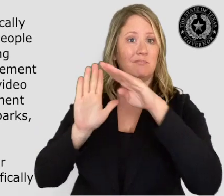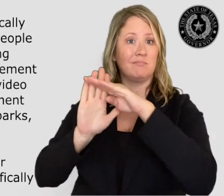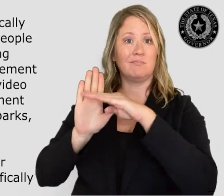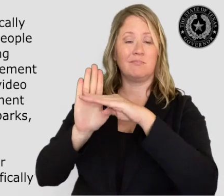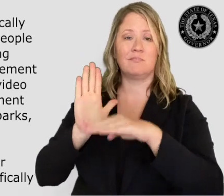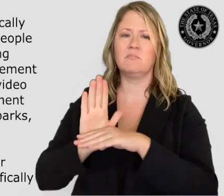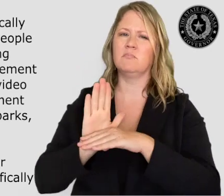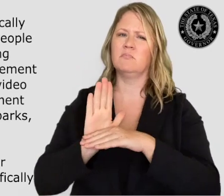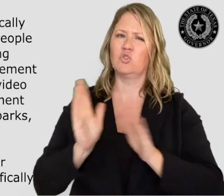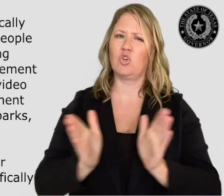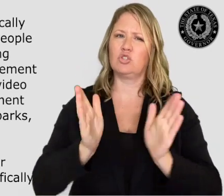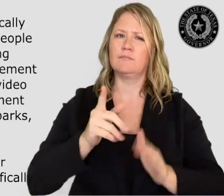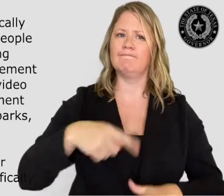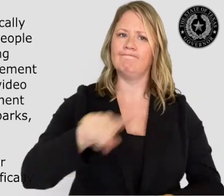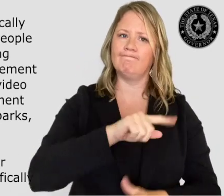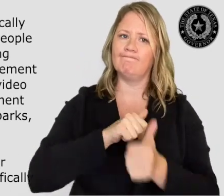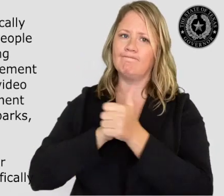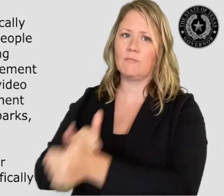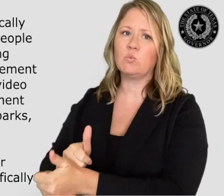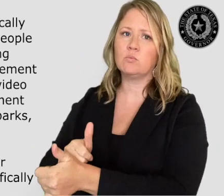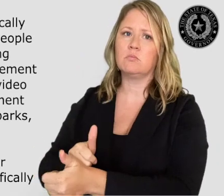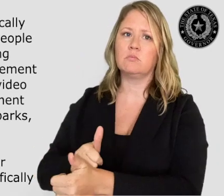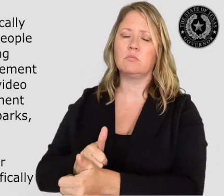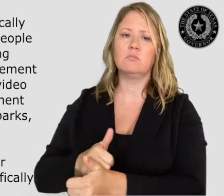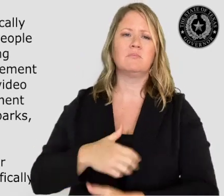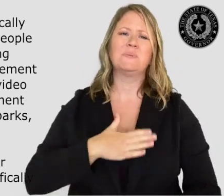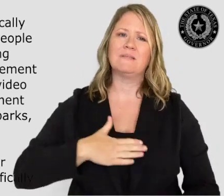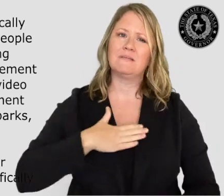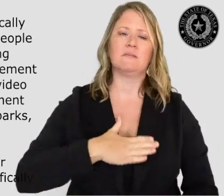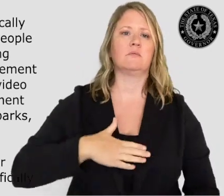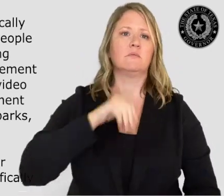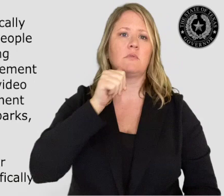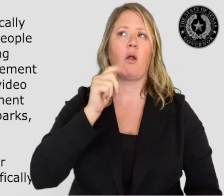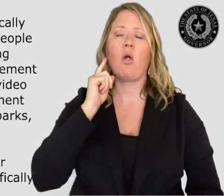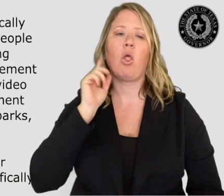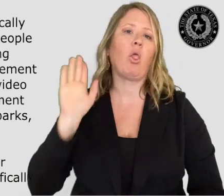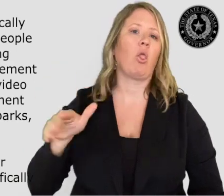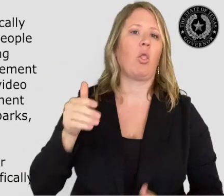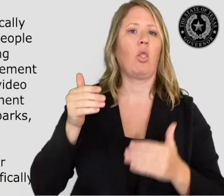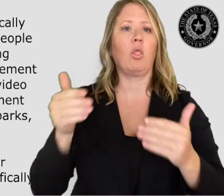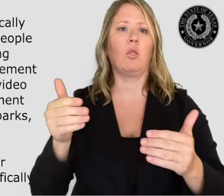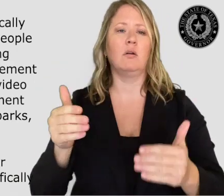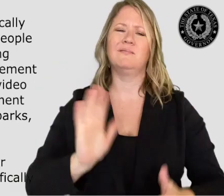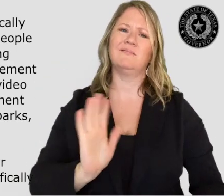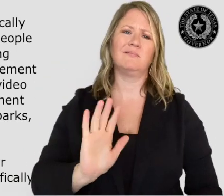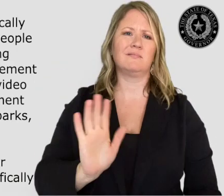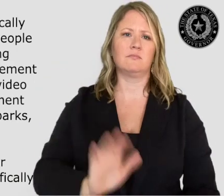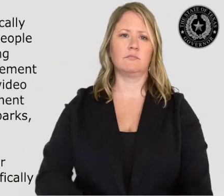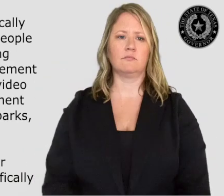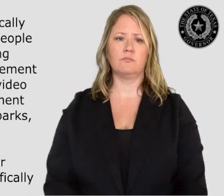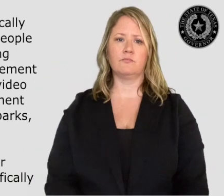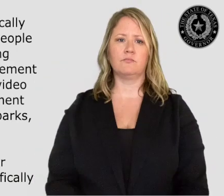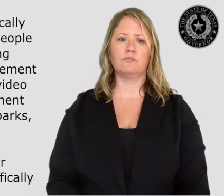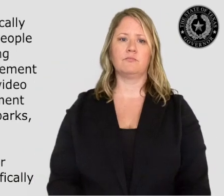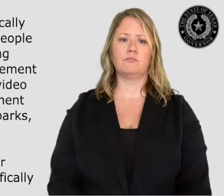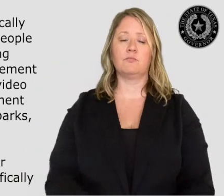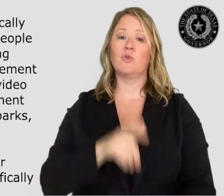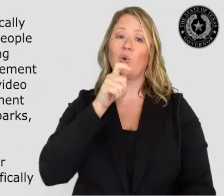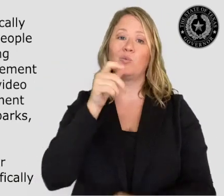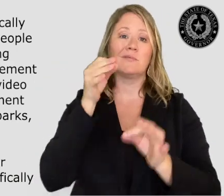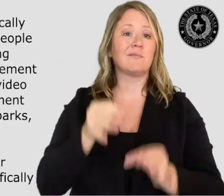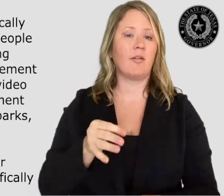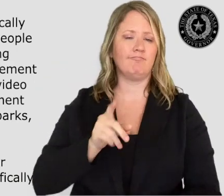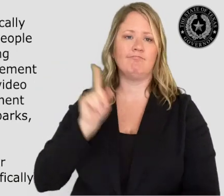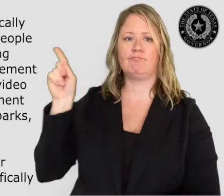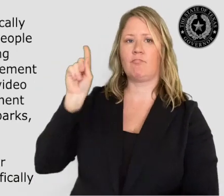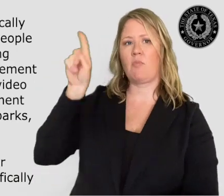amusement venues such as video arcades, amusement parks, or water parks, unless these enumerated establishments